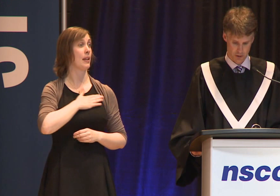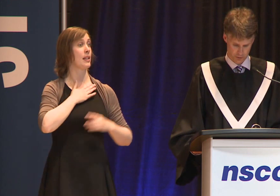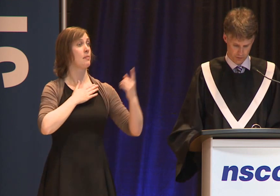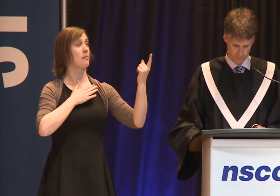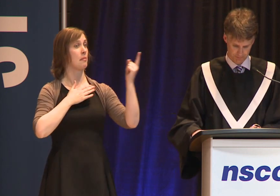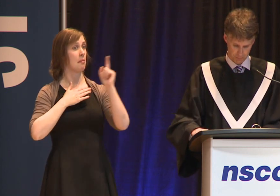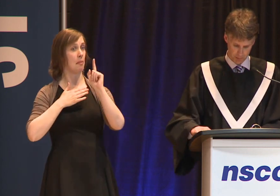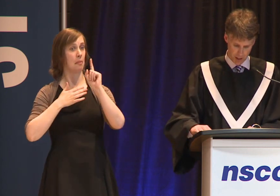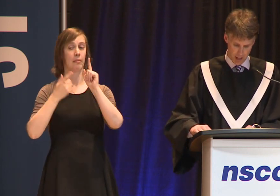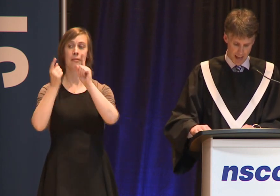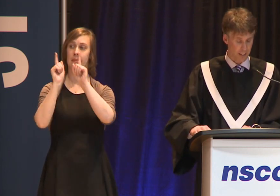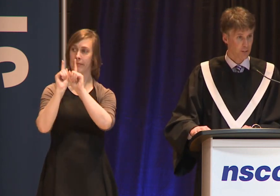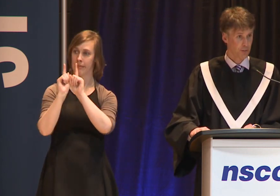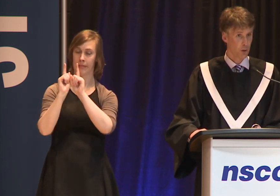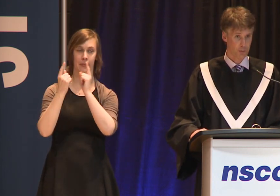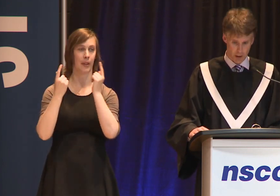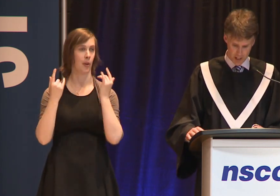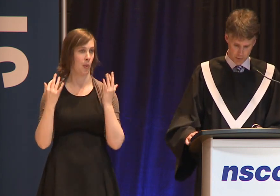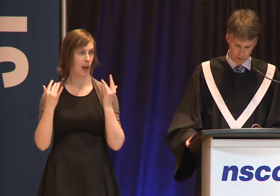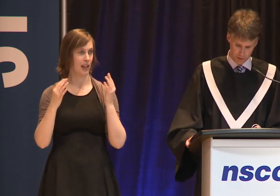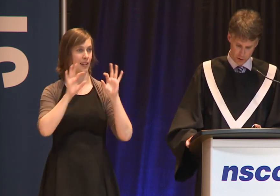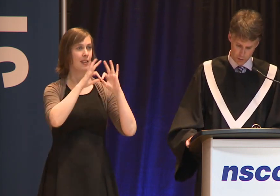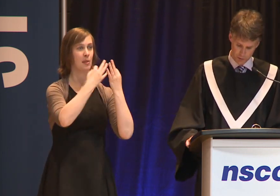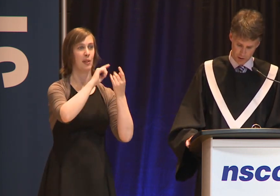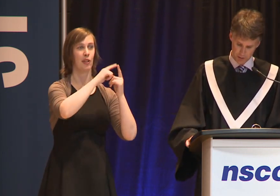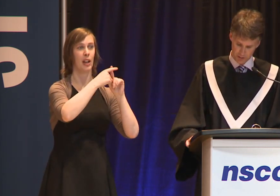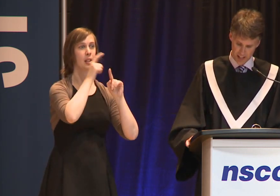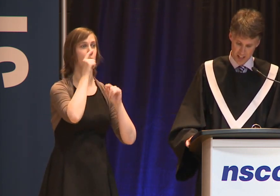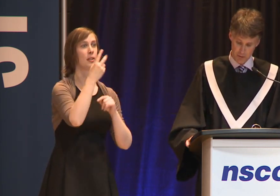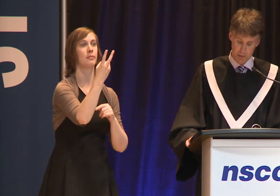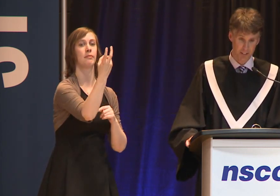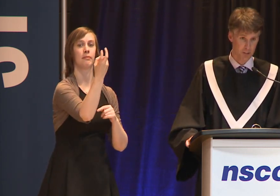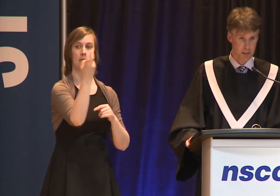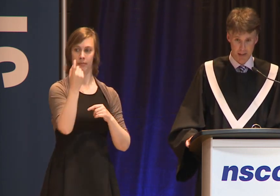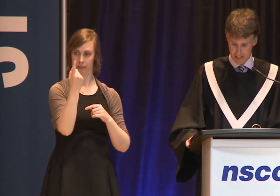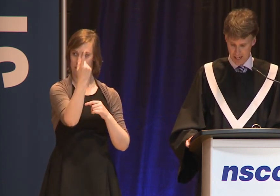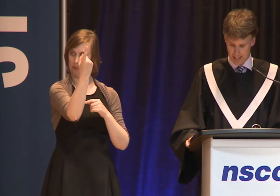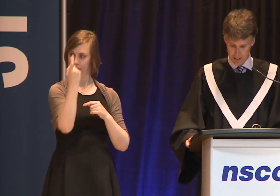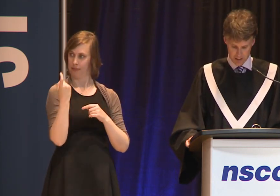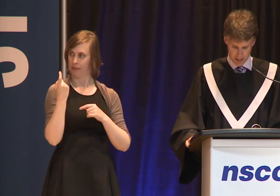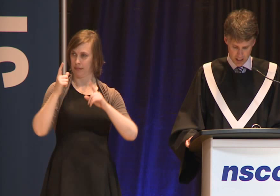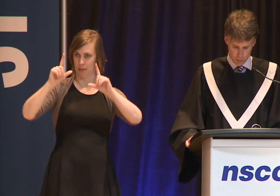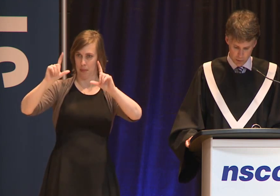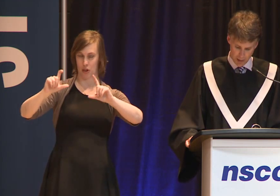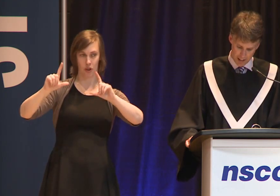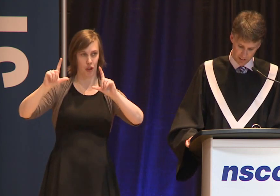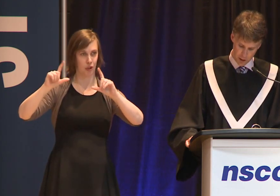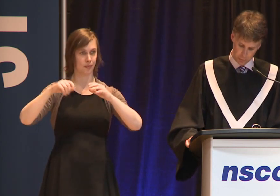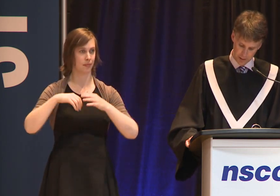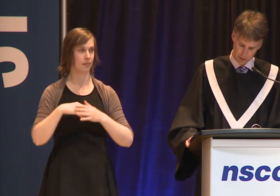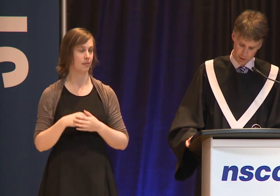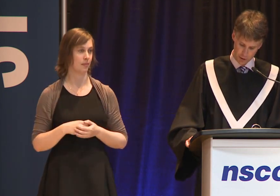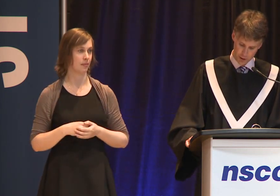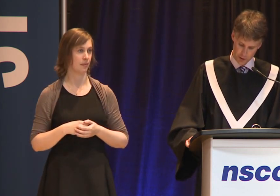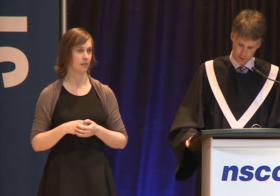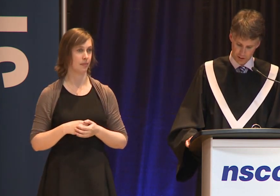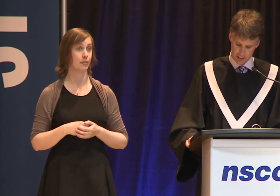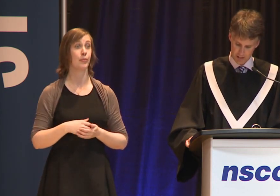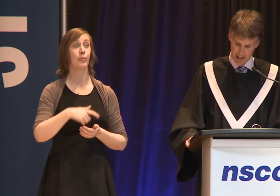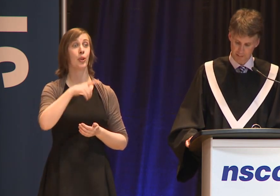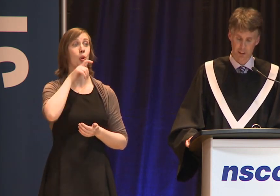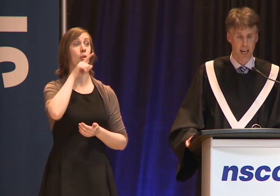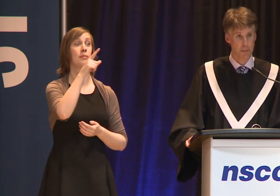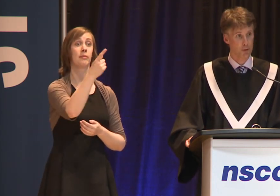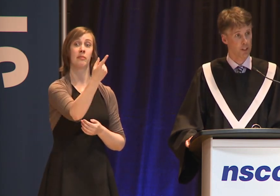take pictures. As the flow of graduates to and from the stage must be maintained, we would ask that you please return to your